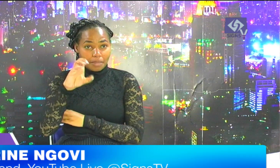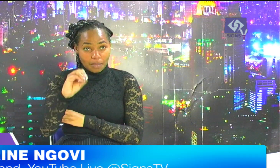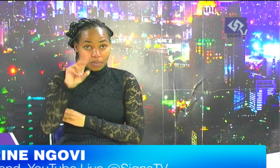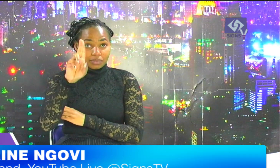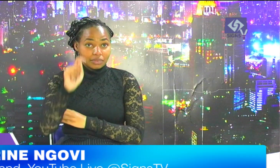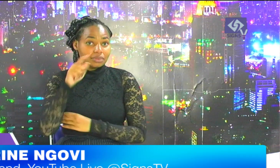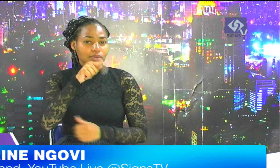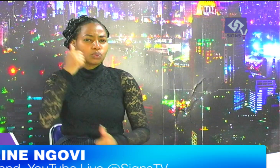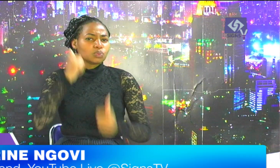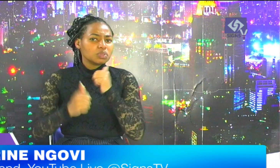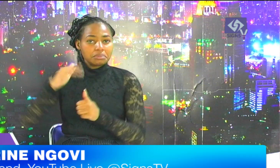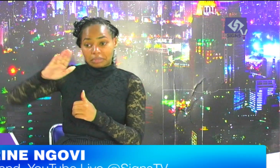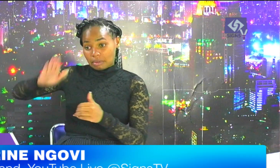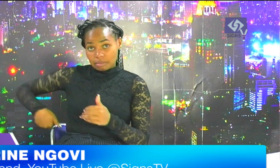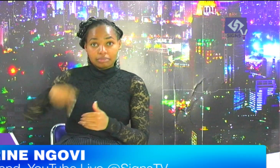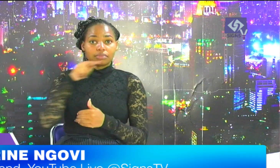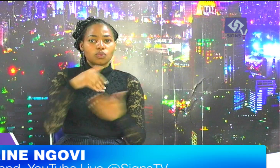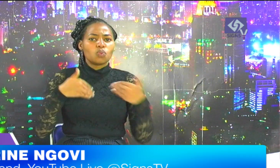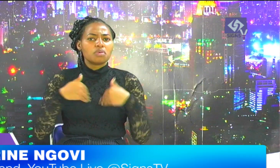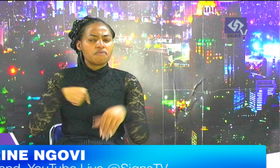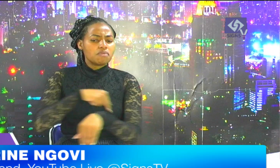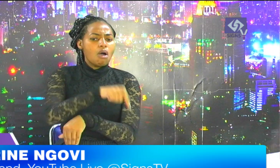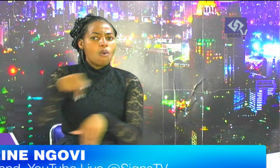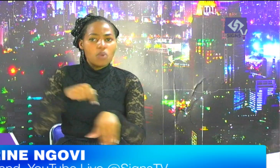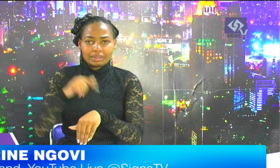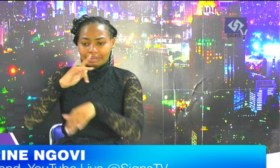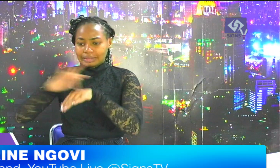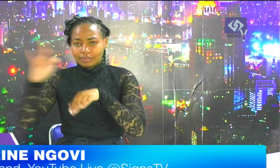The blackout, which lasted for several hours,